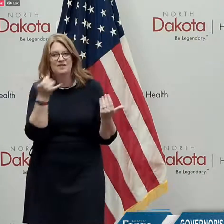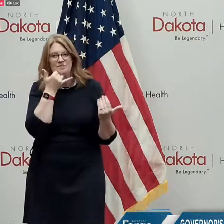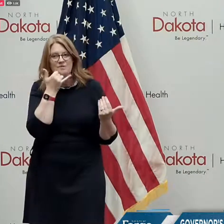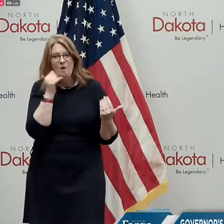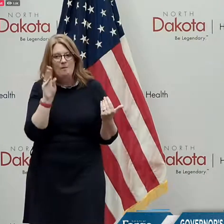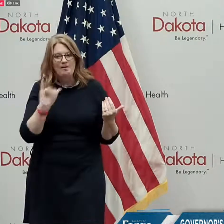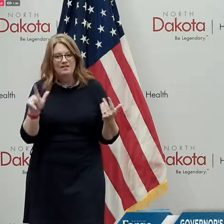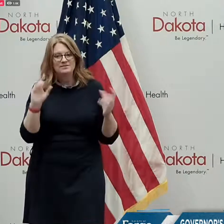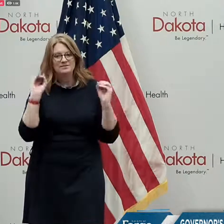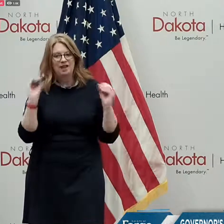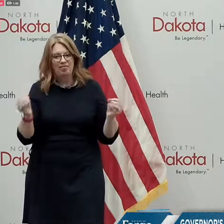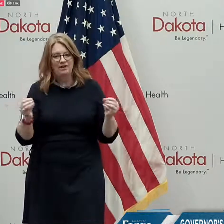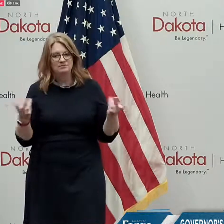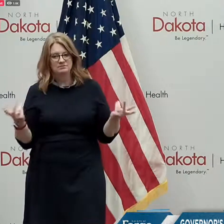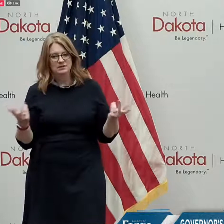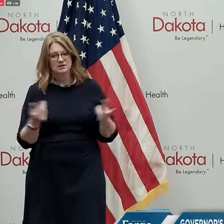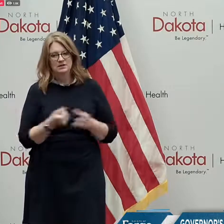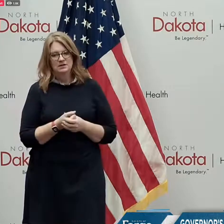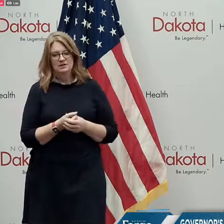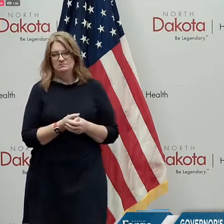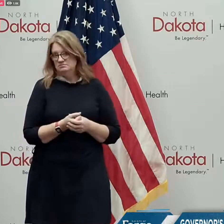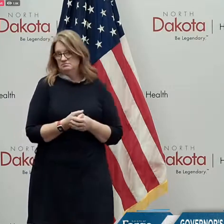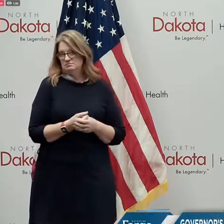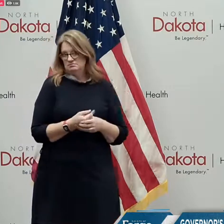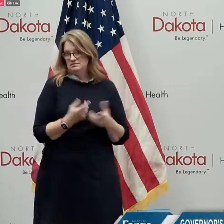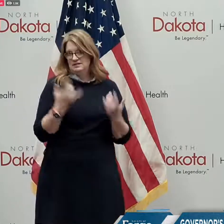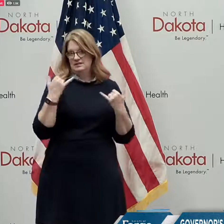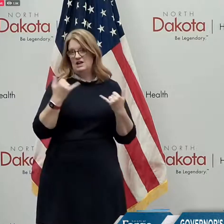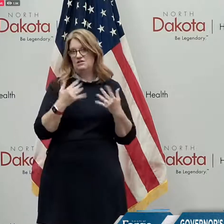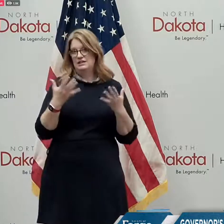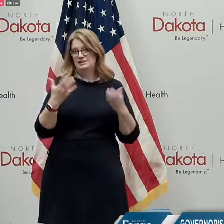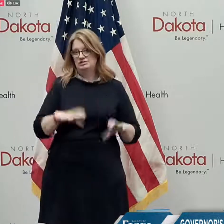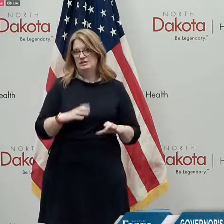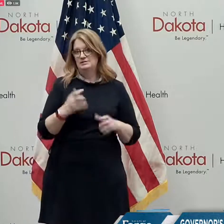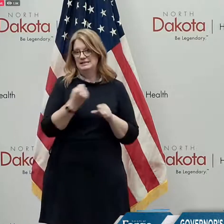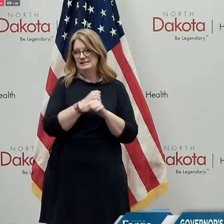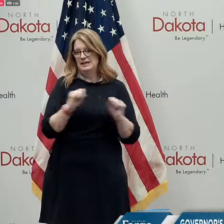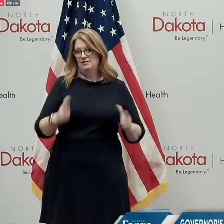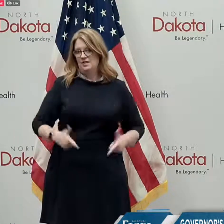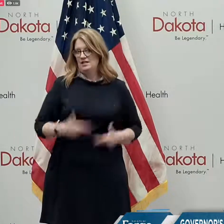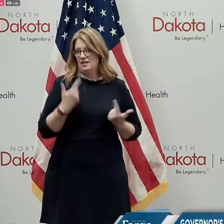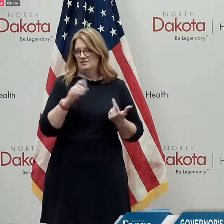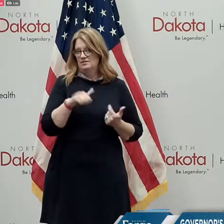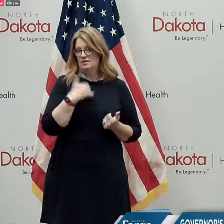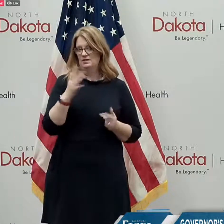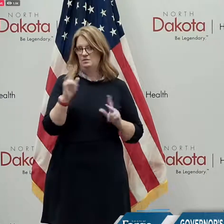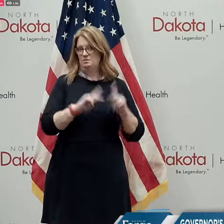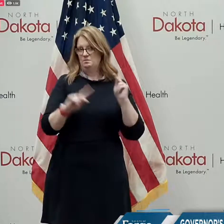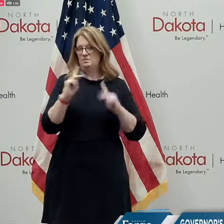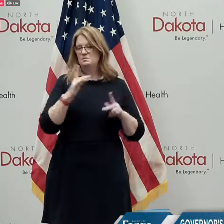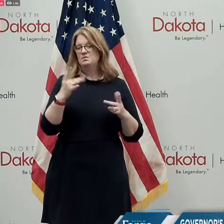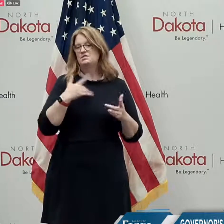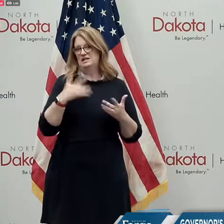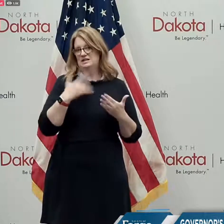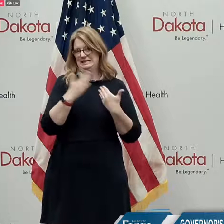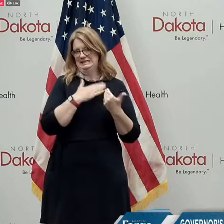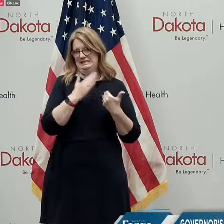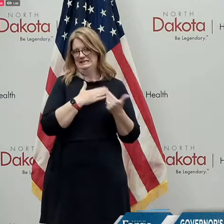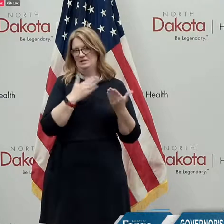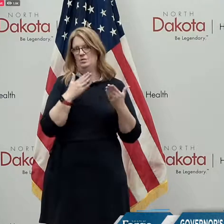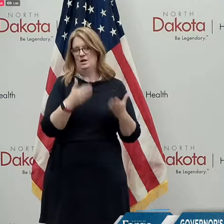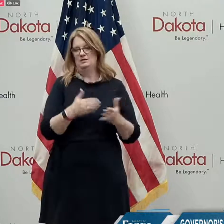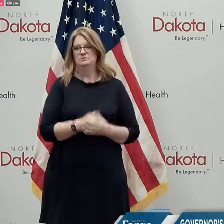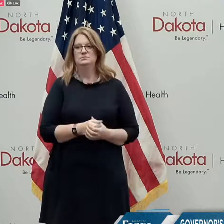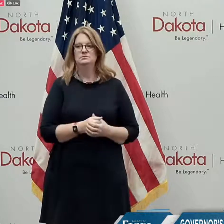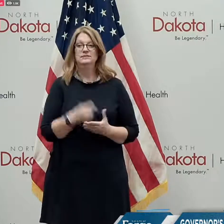bill, but if you do that, what you get is you get a chance to help save the lives of others, and so this seems like an easy trade-off. And again, if